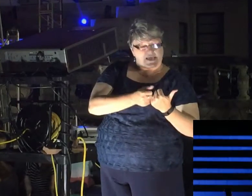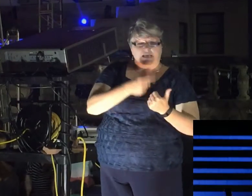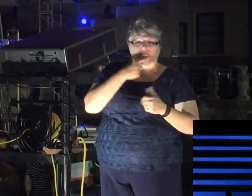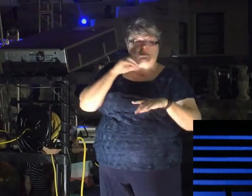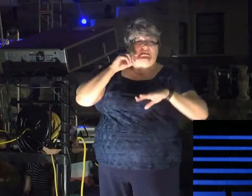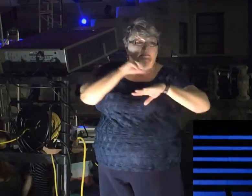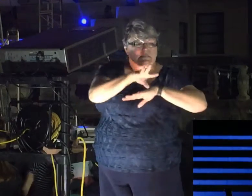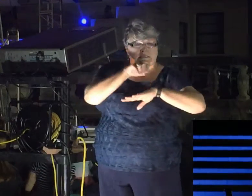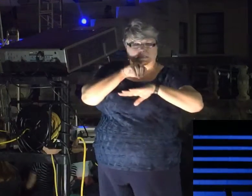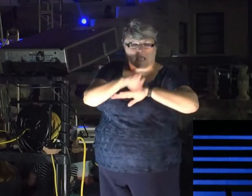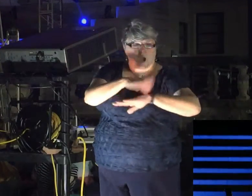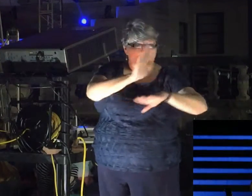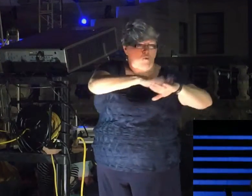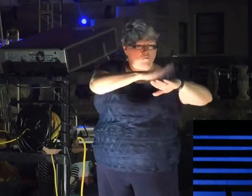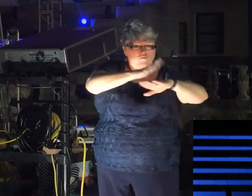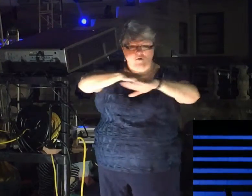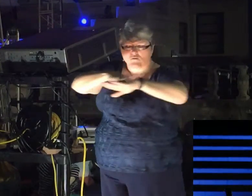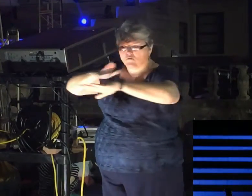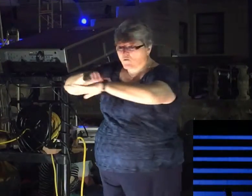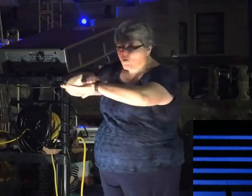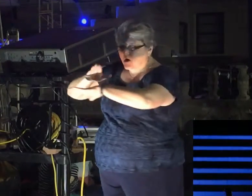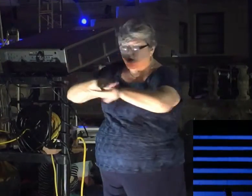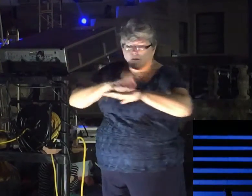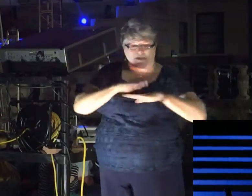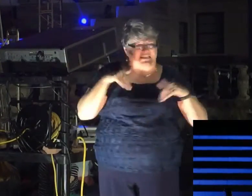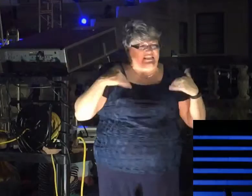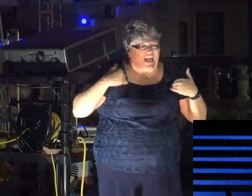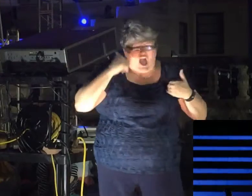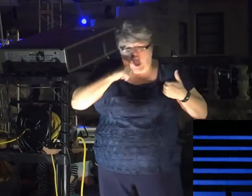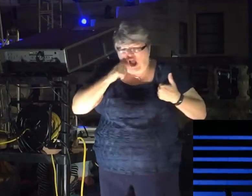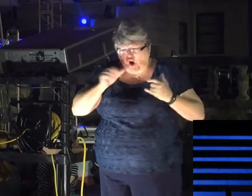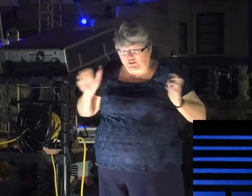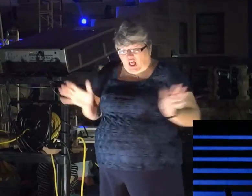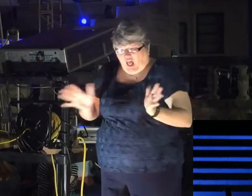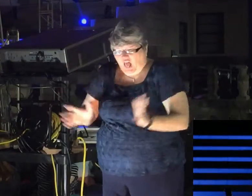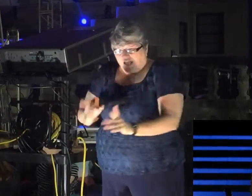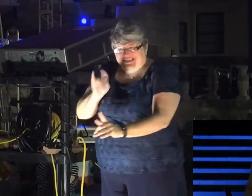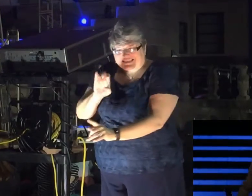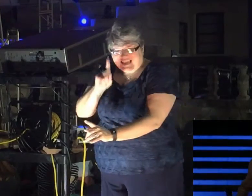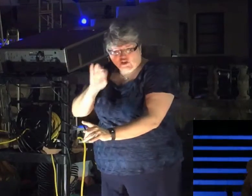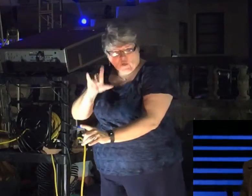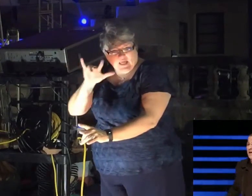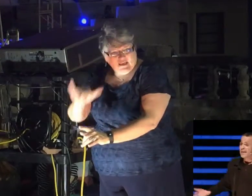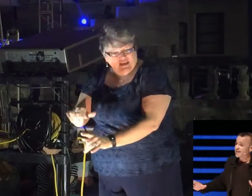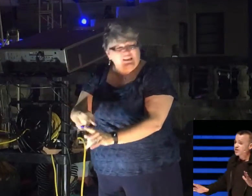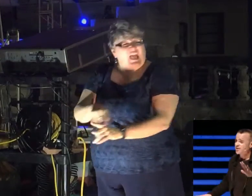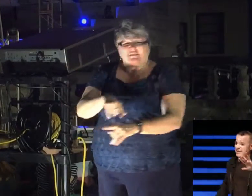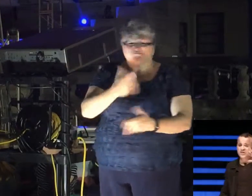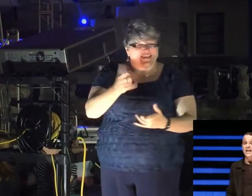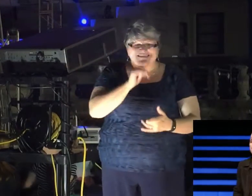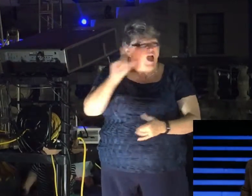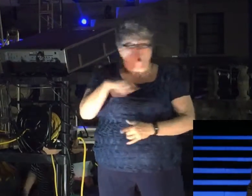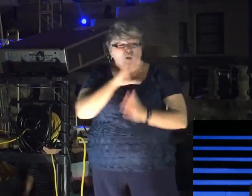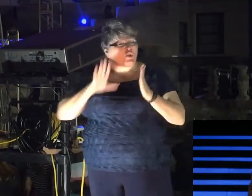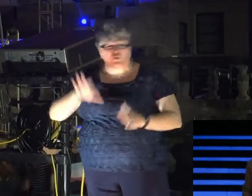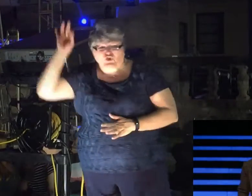Association has been sending out alarms about the sexualization of young girls. It's interesting. Secular sources, not just Christian preachers like